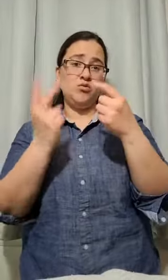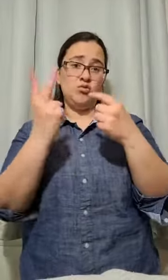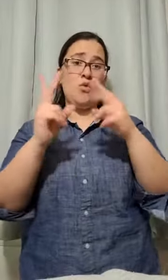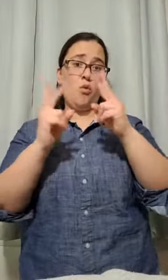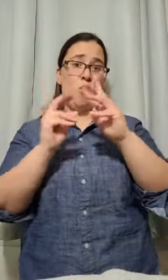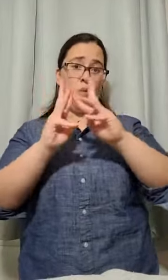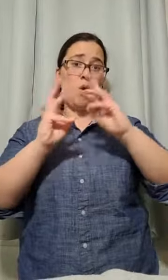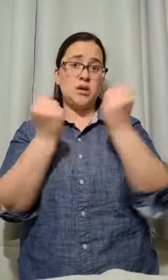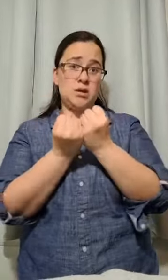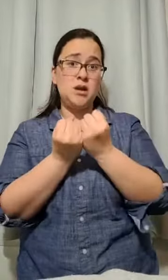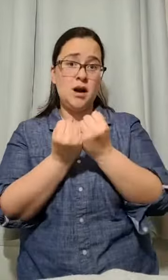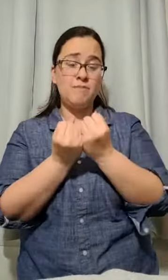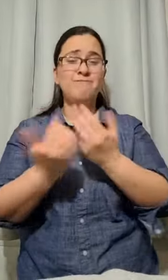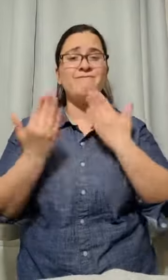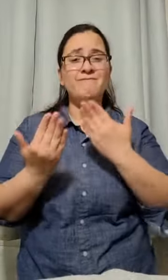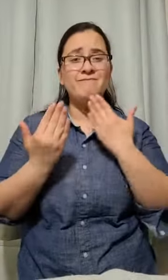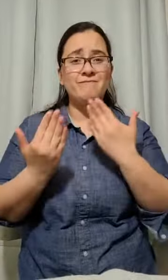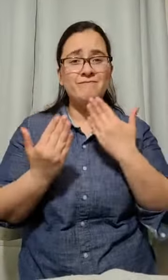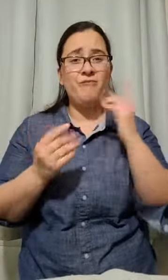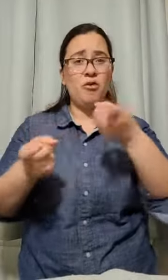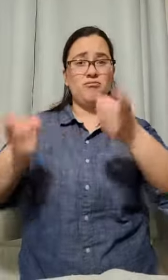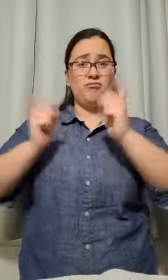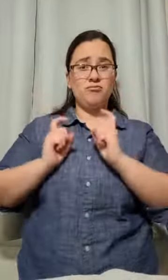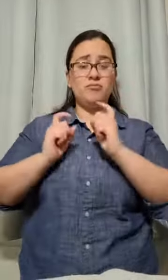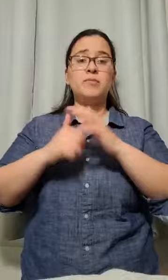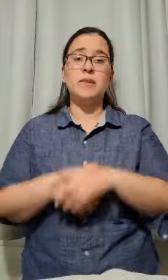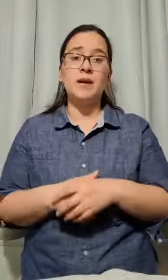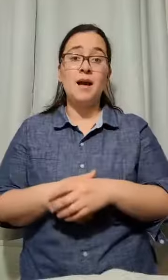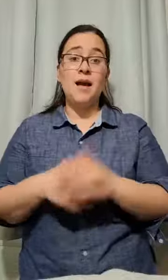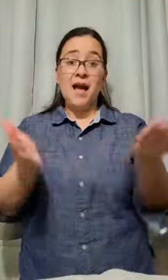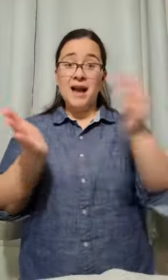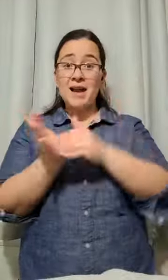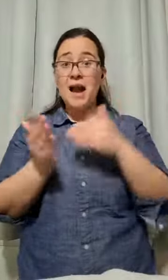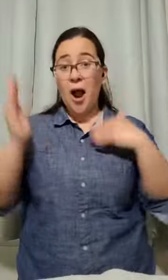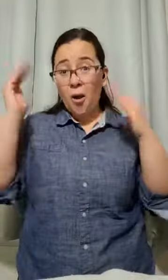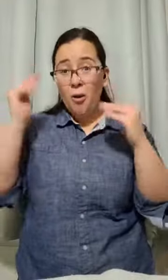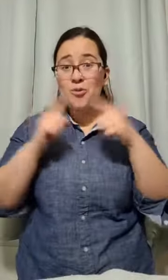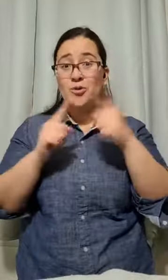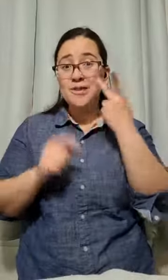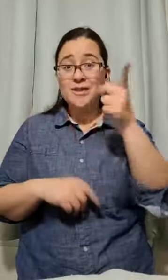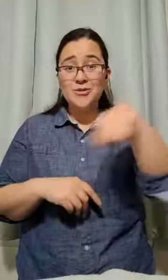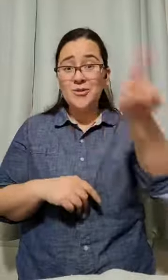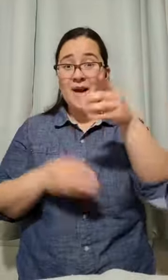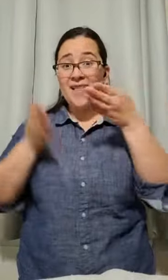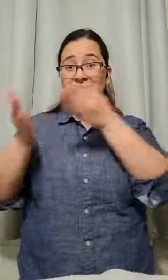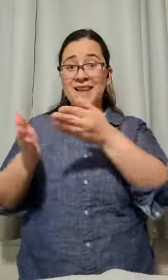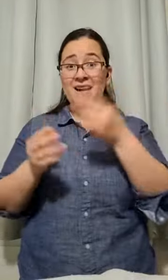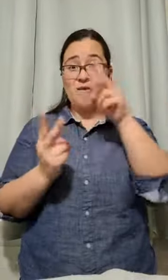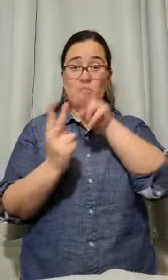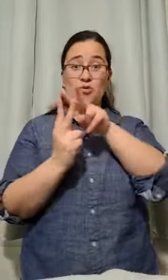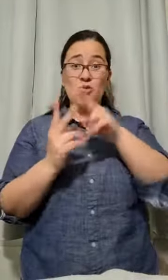to do a shot, and drove up into Southview. On traffic light, he was shot,